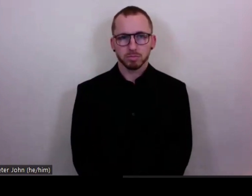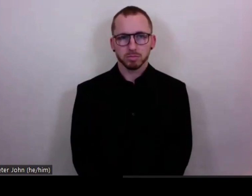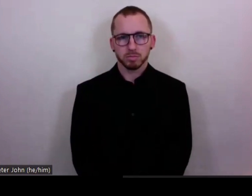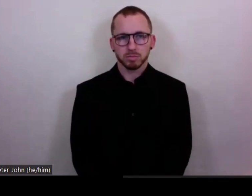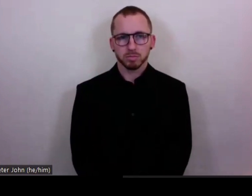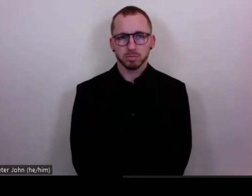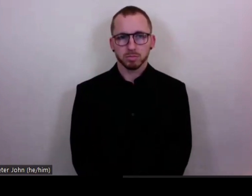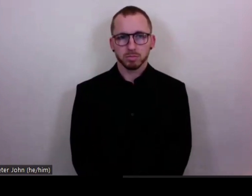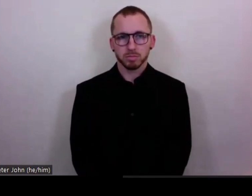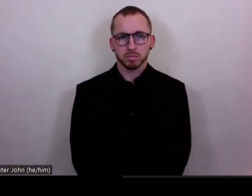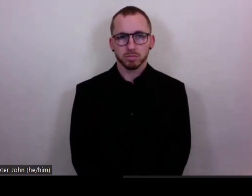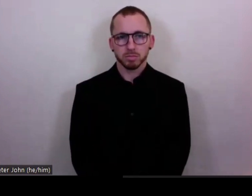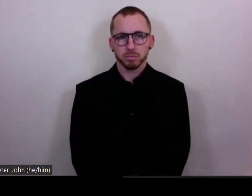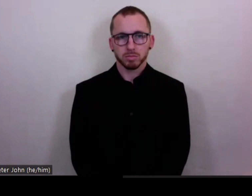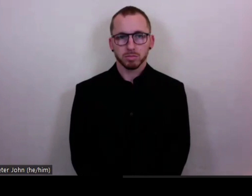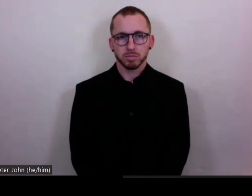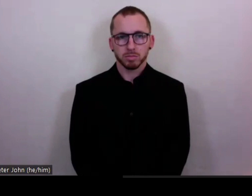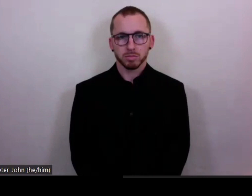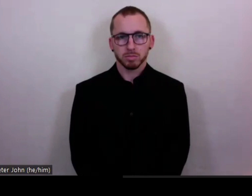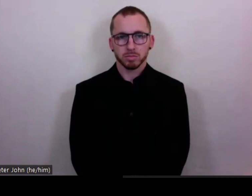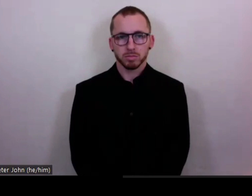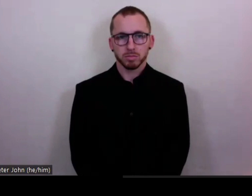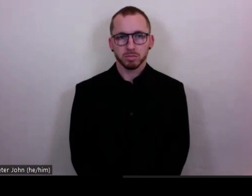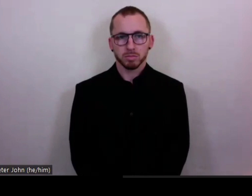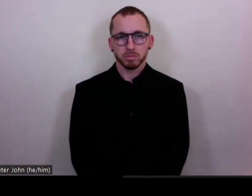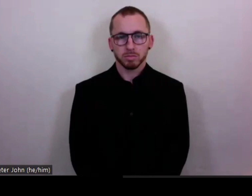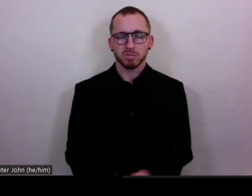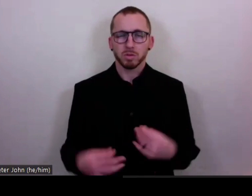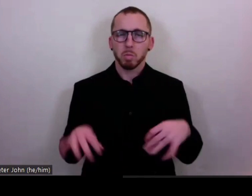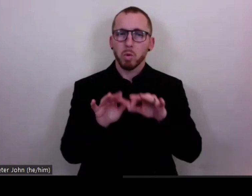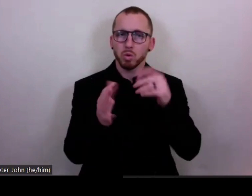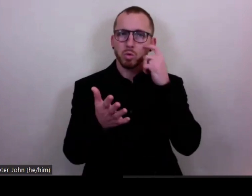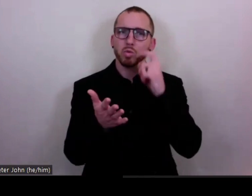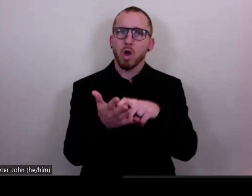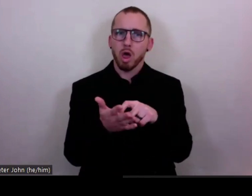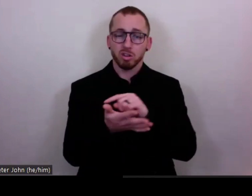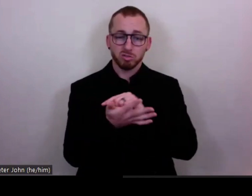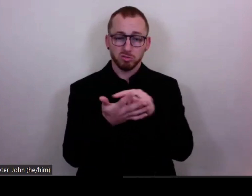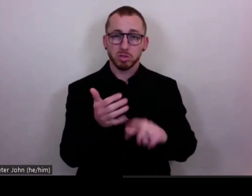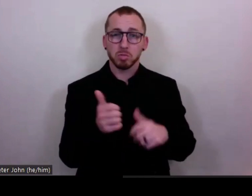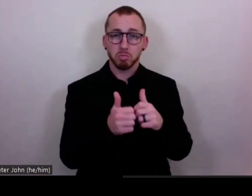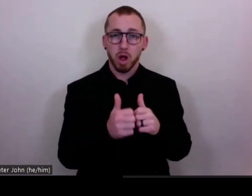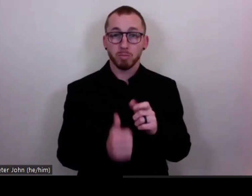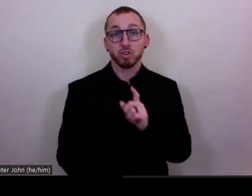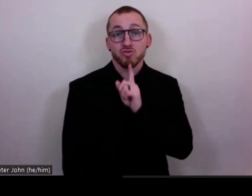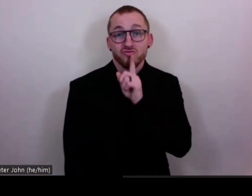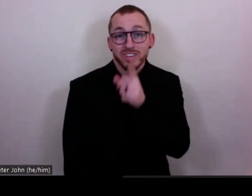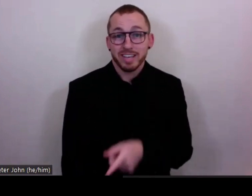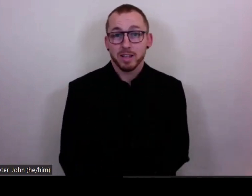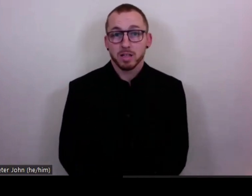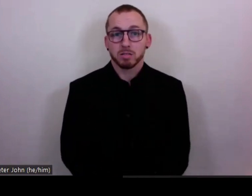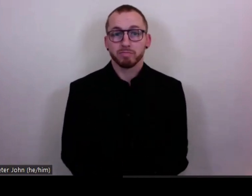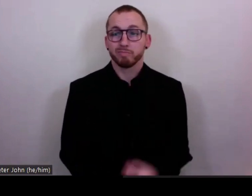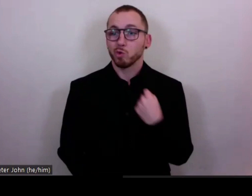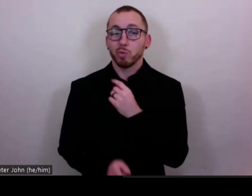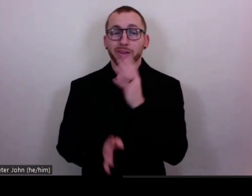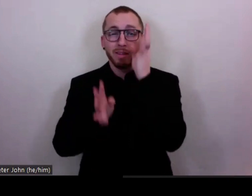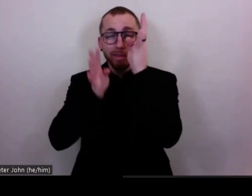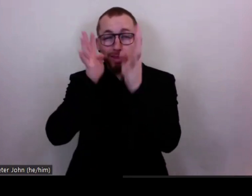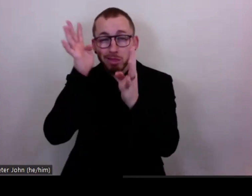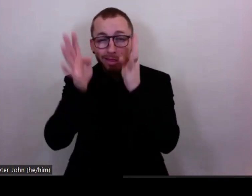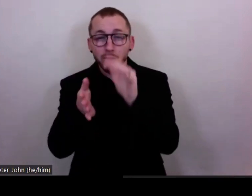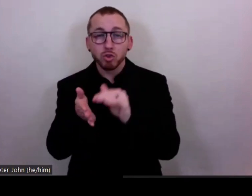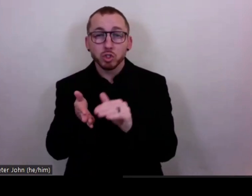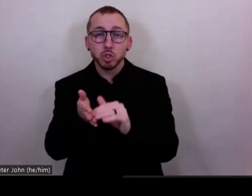the problems are real, that we cannot make excuses as to